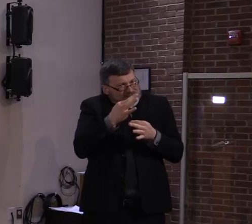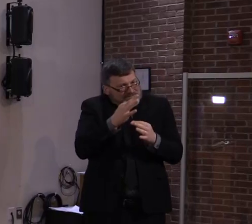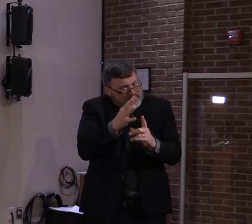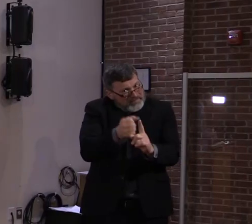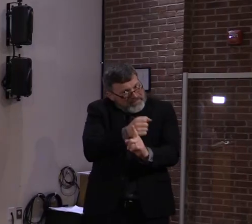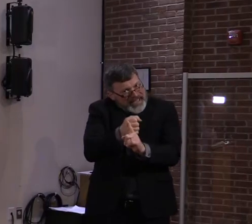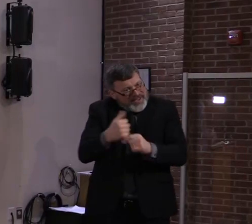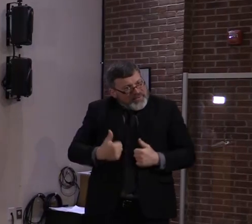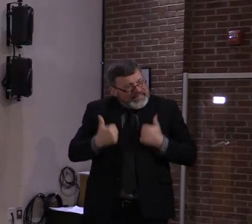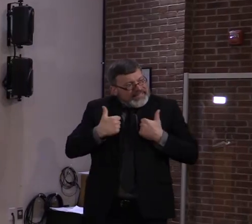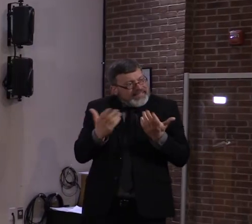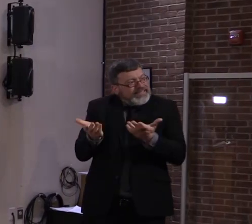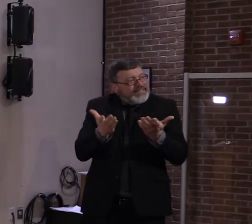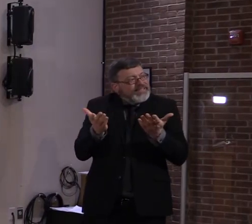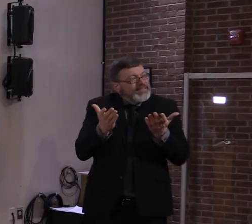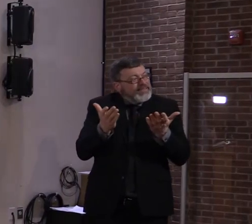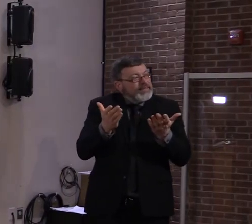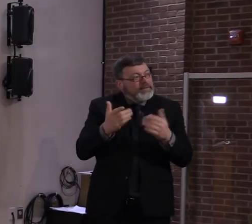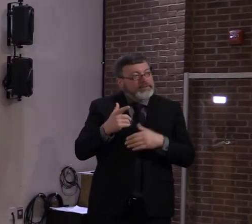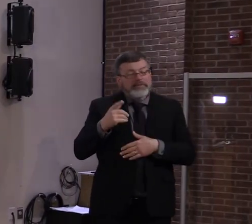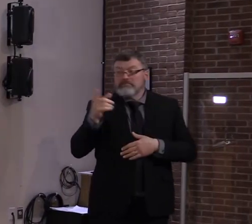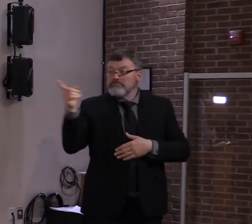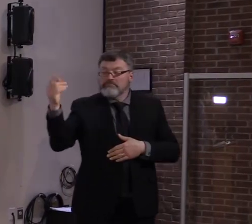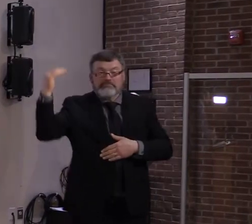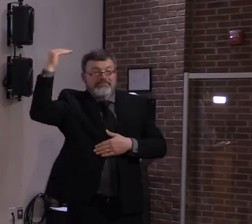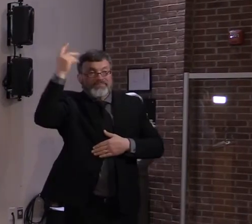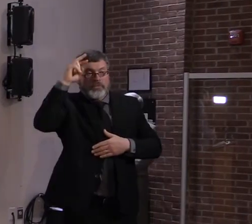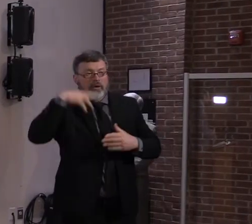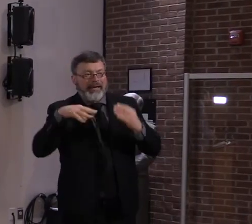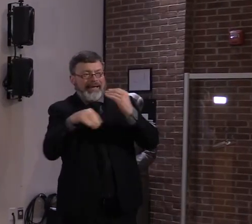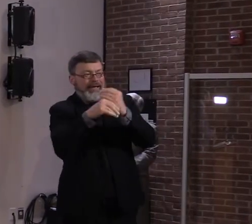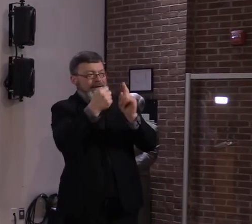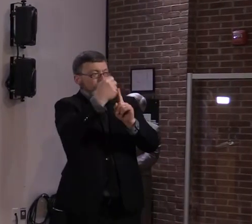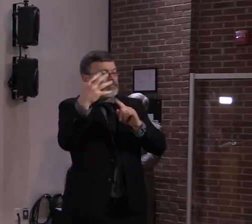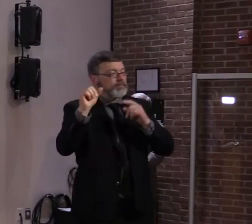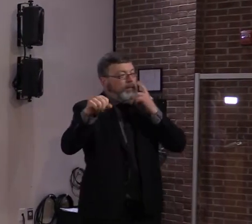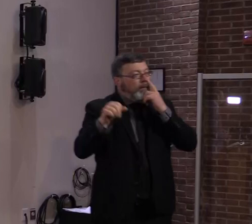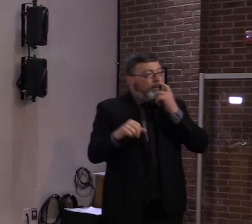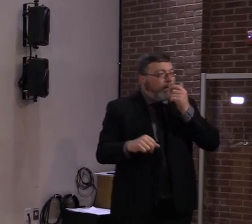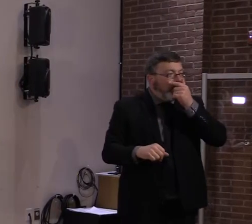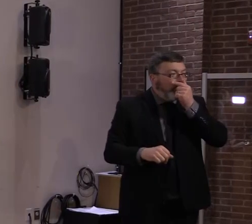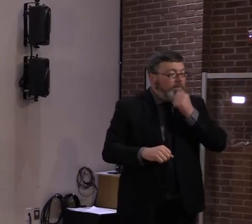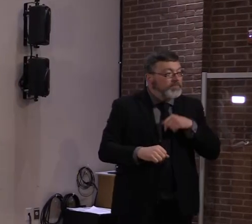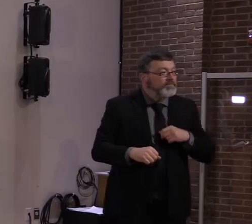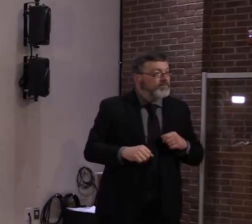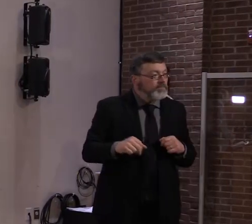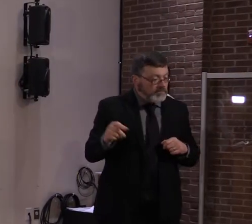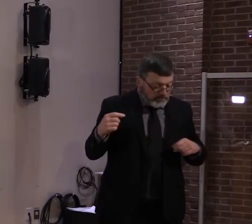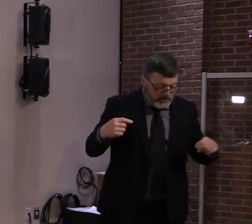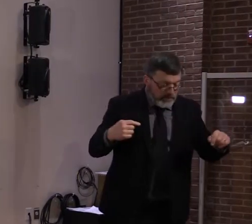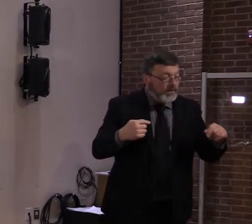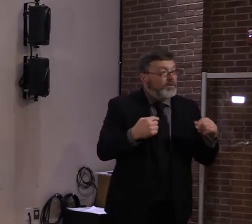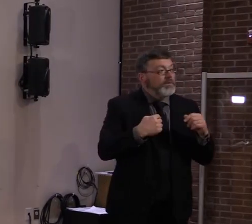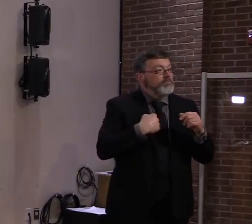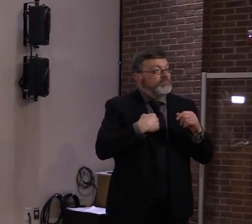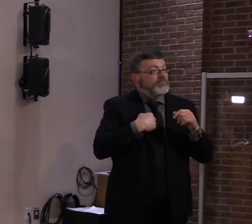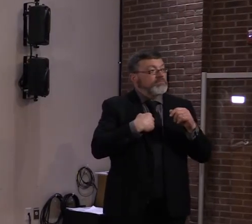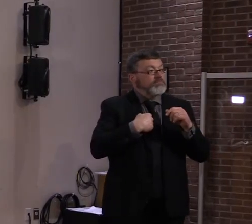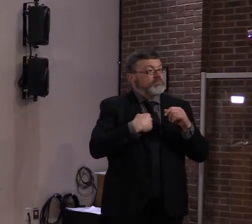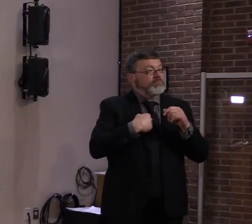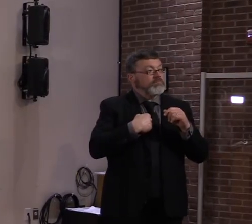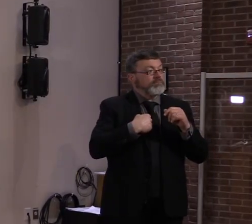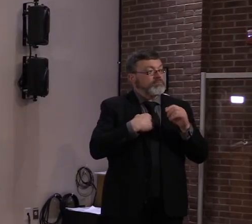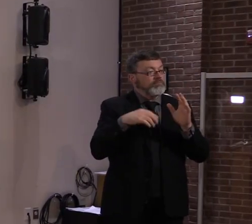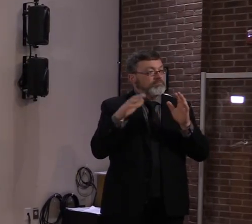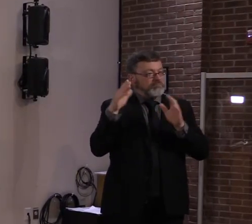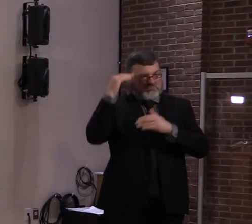Thanks, Governor, and I just had some very recent experience that I can offer up here. We talked earlier